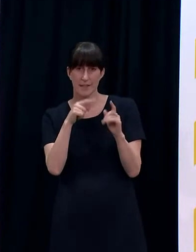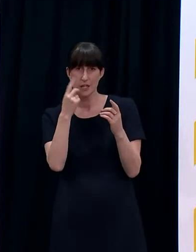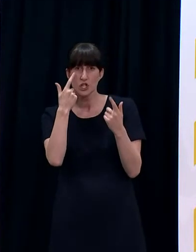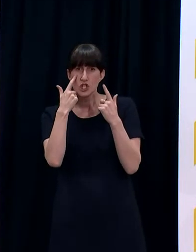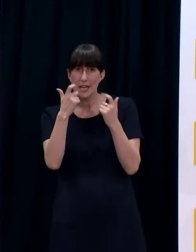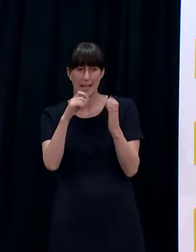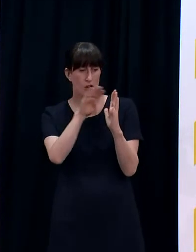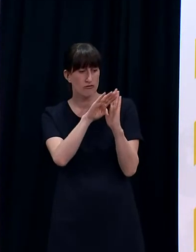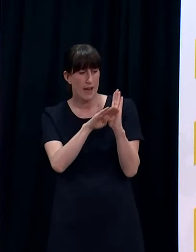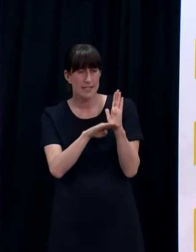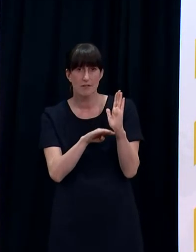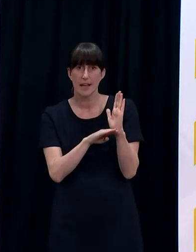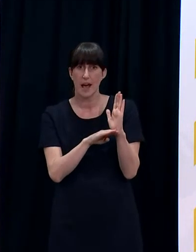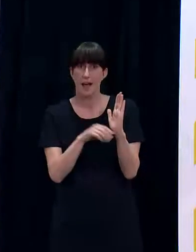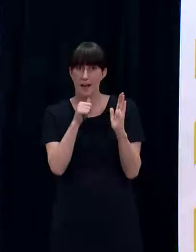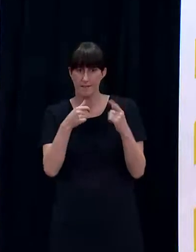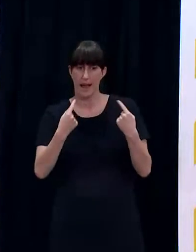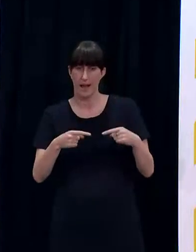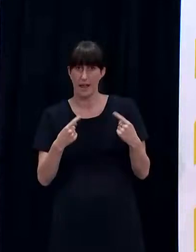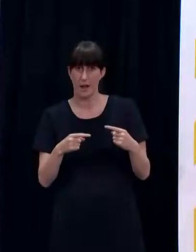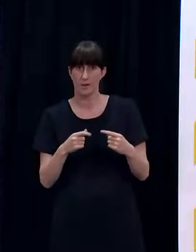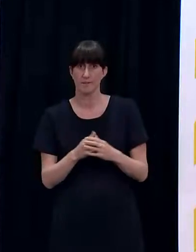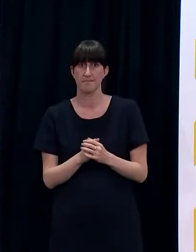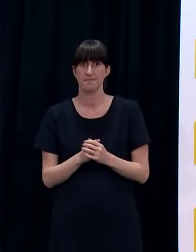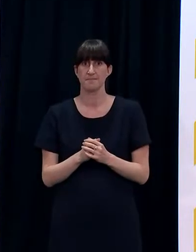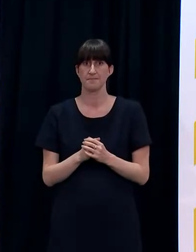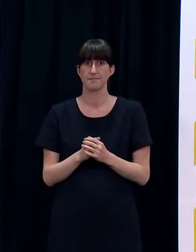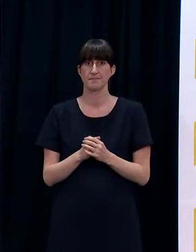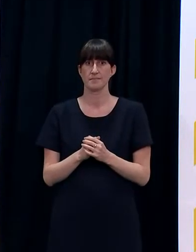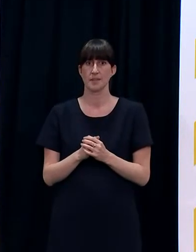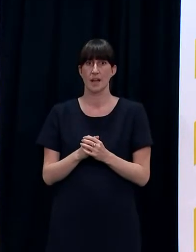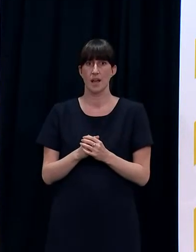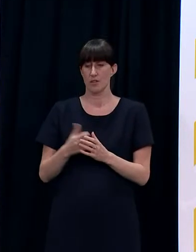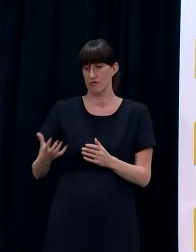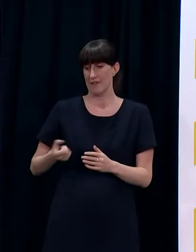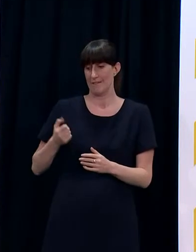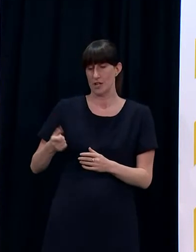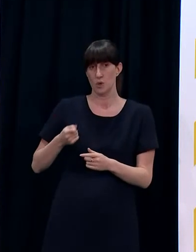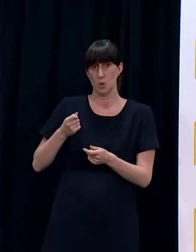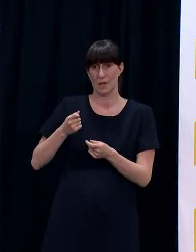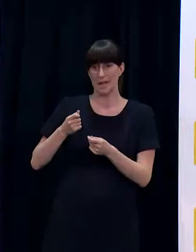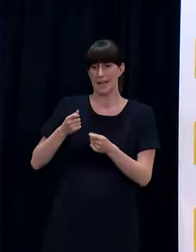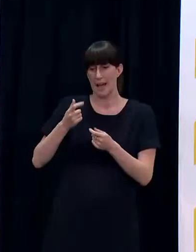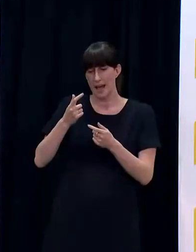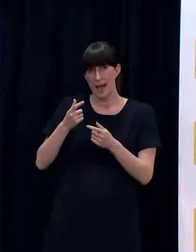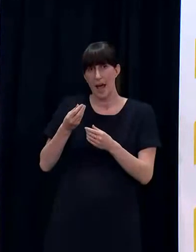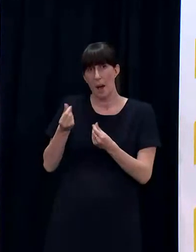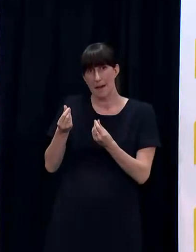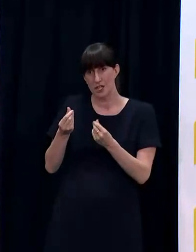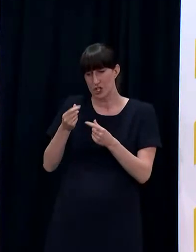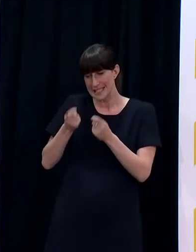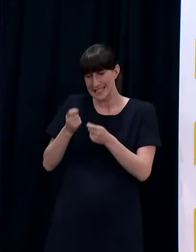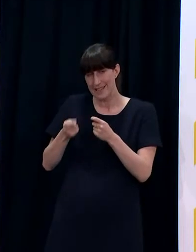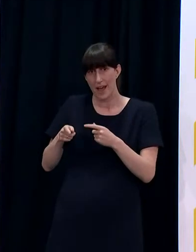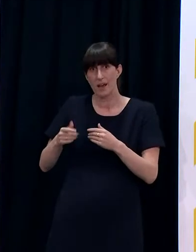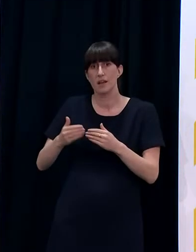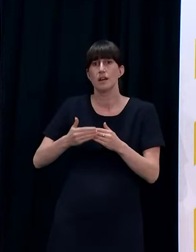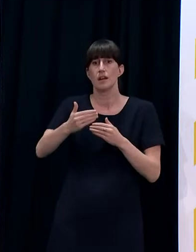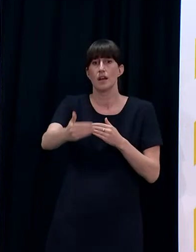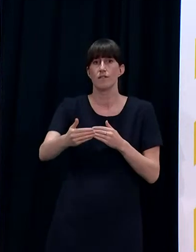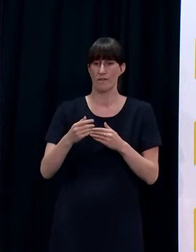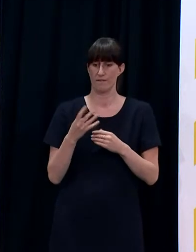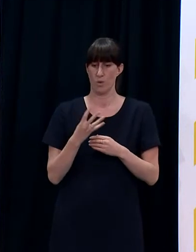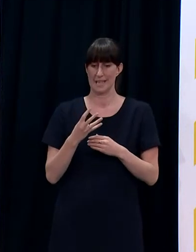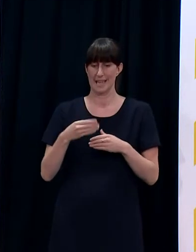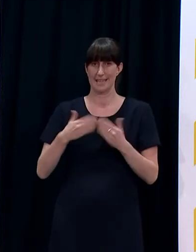the initial application. The revenue test period for the second payment moves forward 2 weeks and covers the 14 consecutive